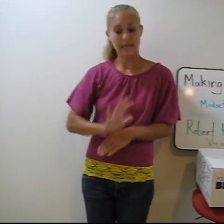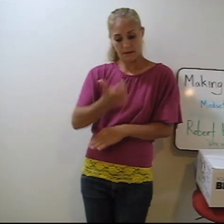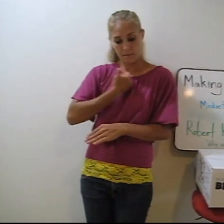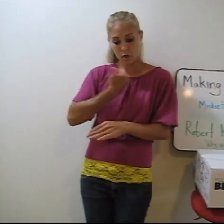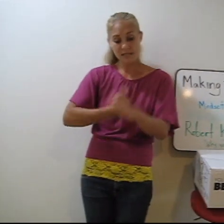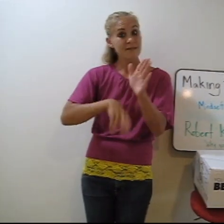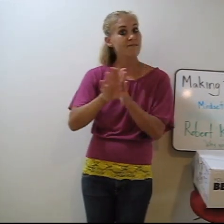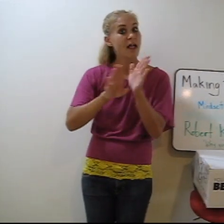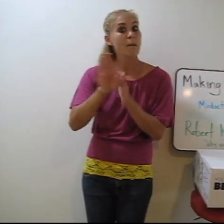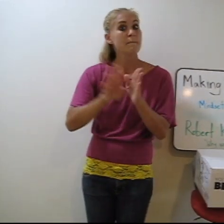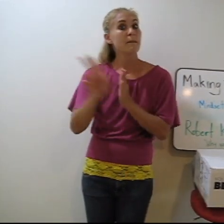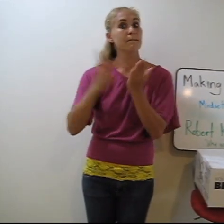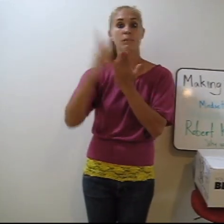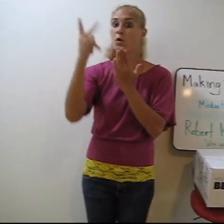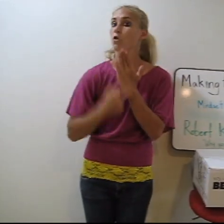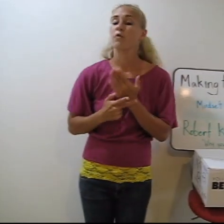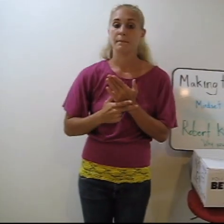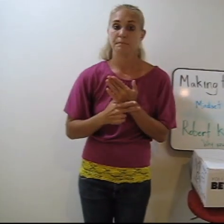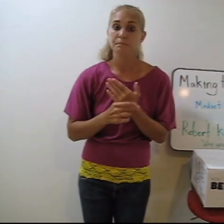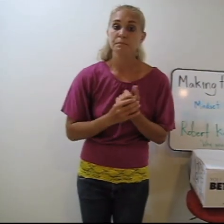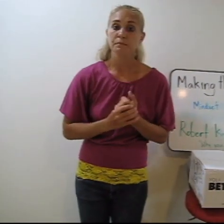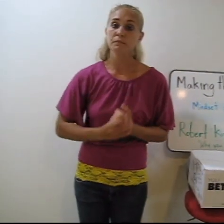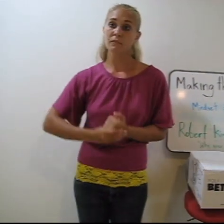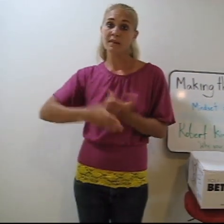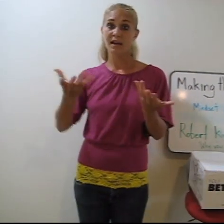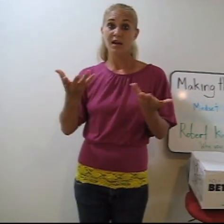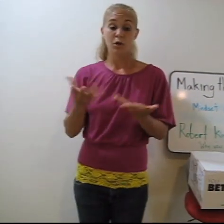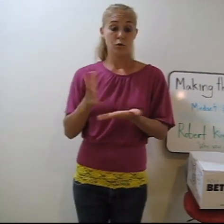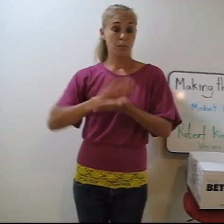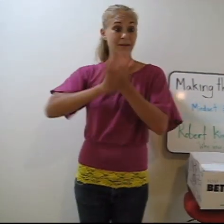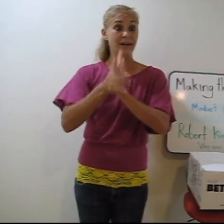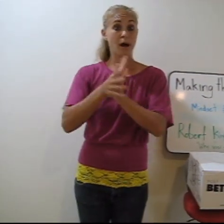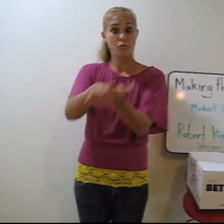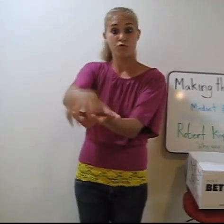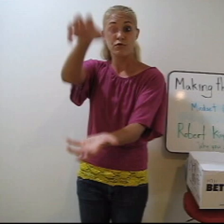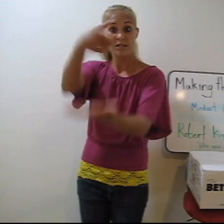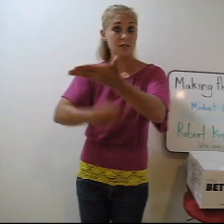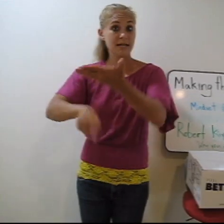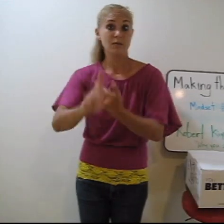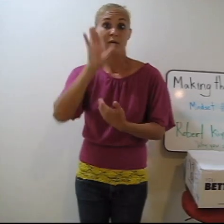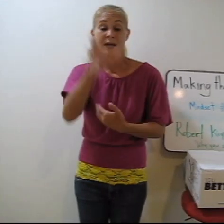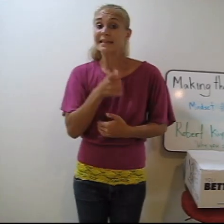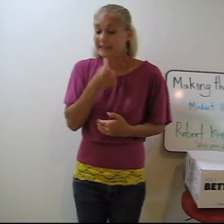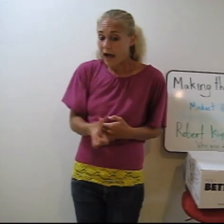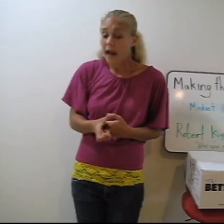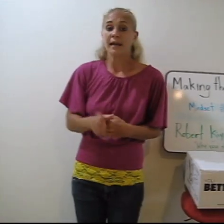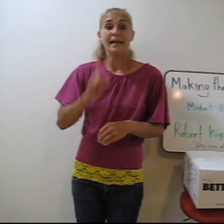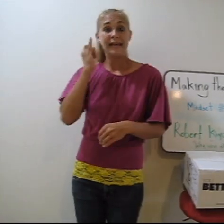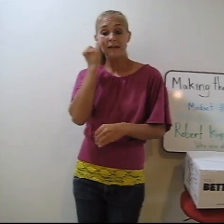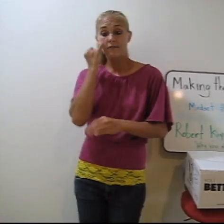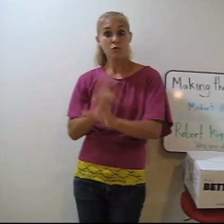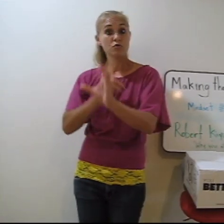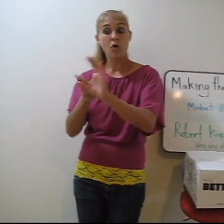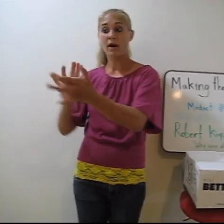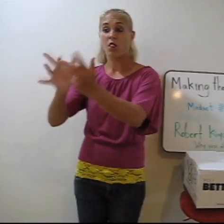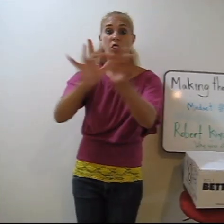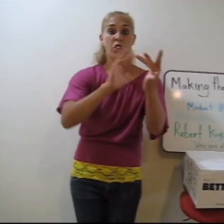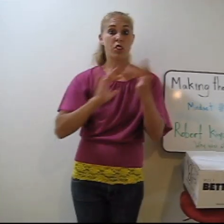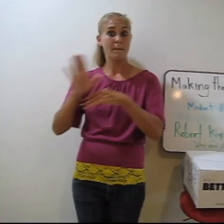program. You know, you don't join and hope to become rich next week. If you join a network marketing company, I strongly recommend you say, I'm going to